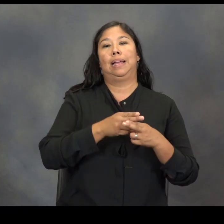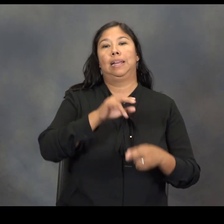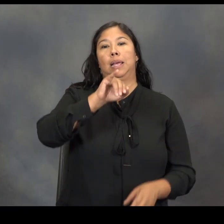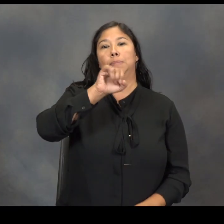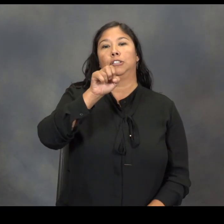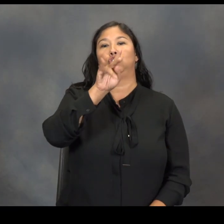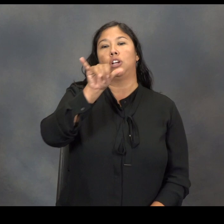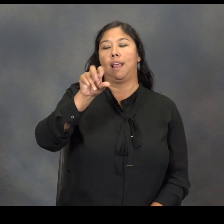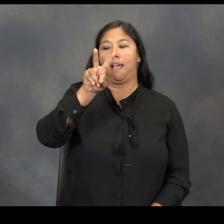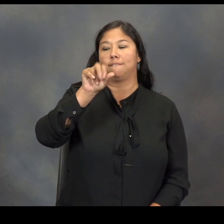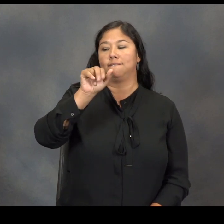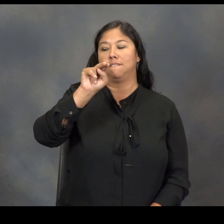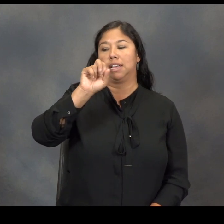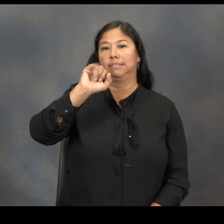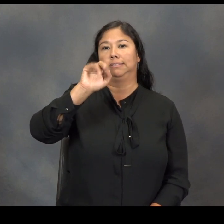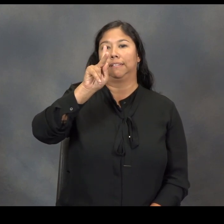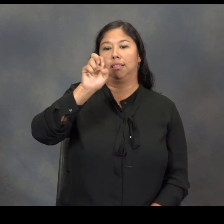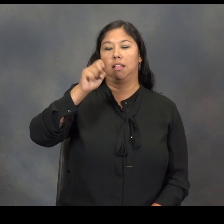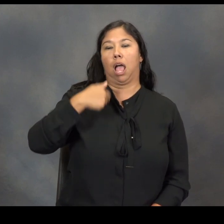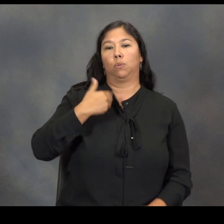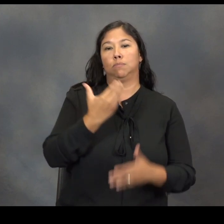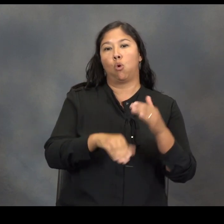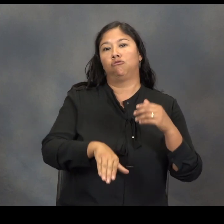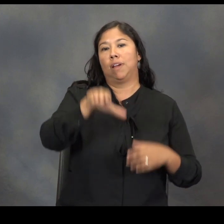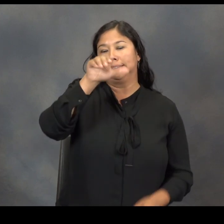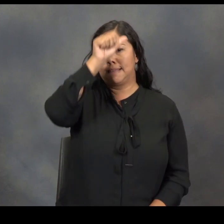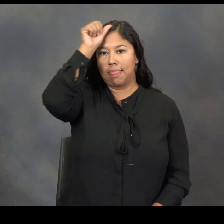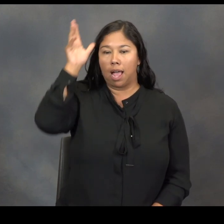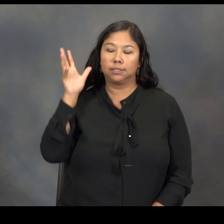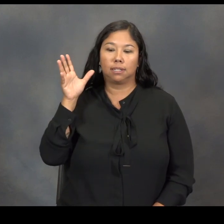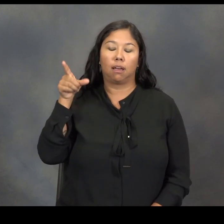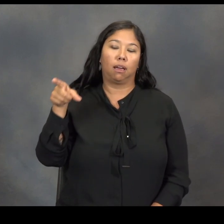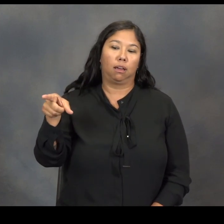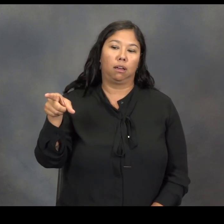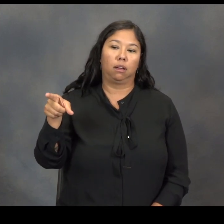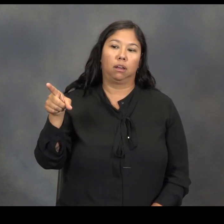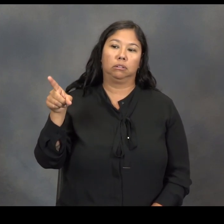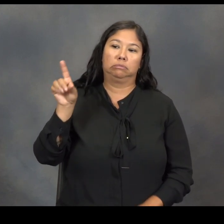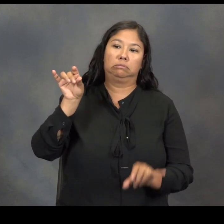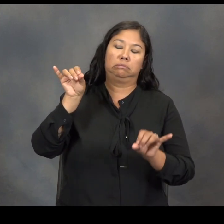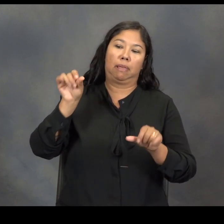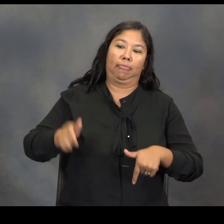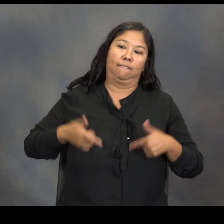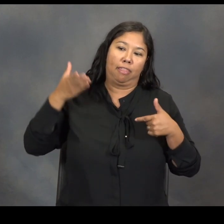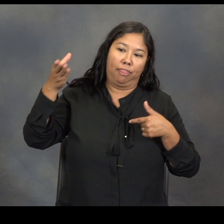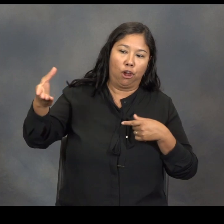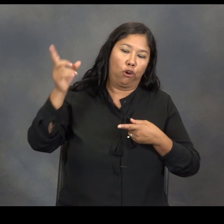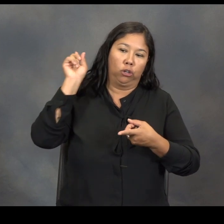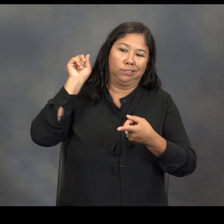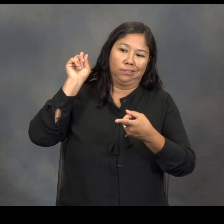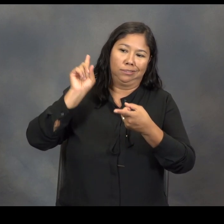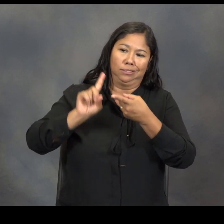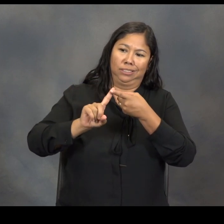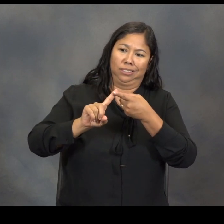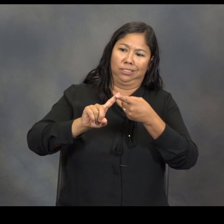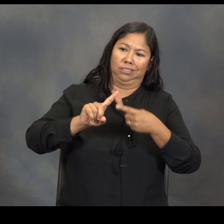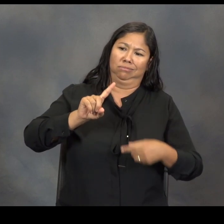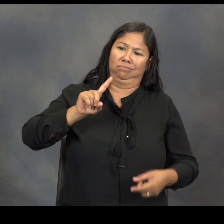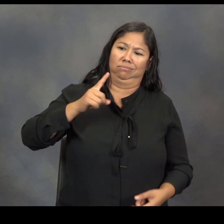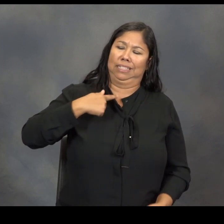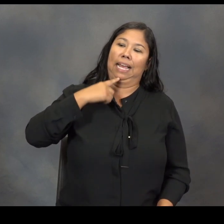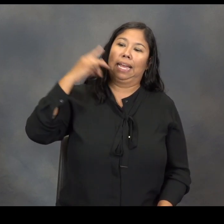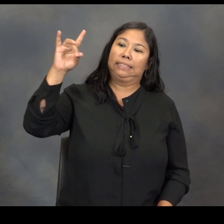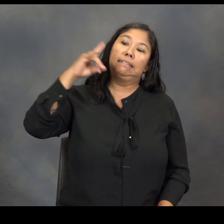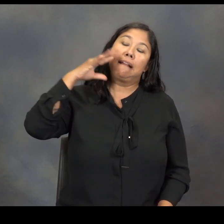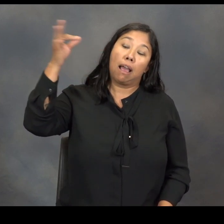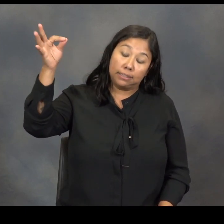My name's Jenny Van Sickle. I was born and raised in Alaska. Was there until I was probably 18 or 19,